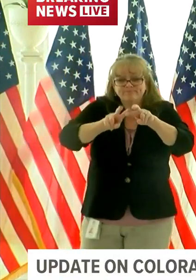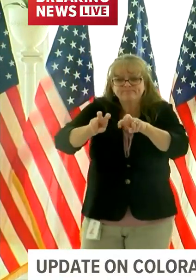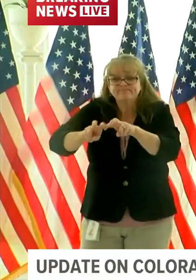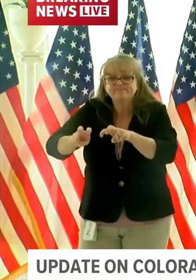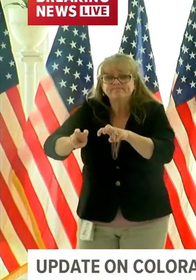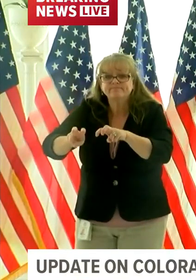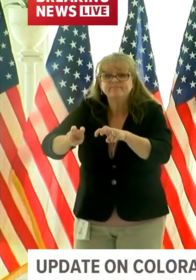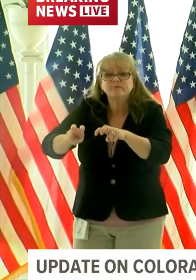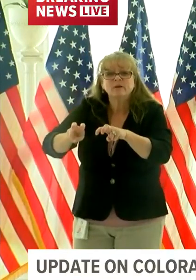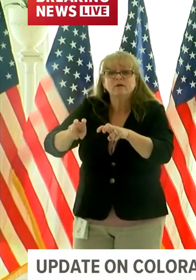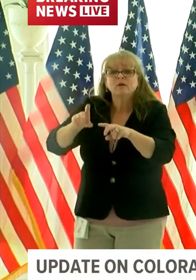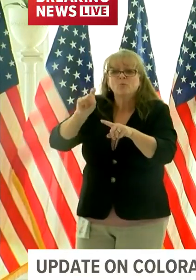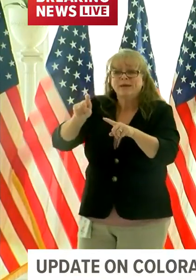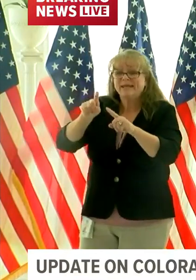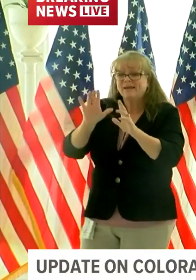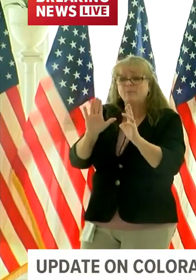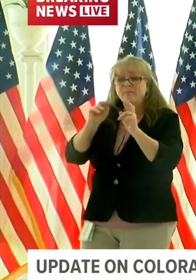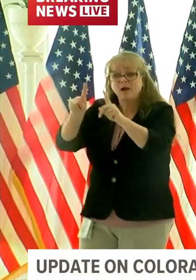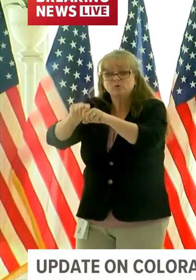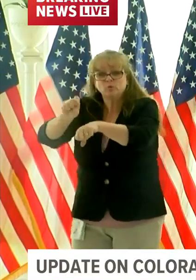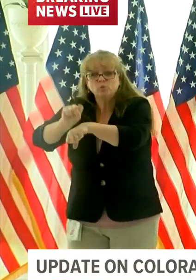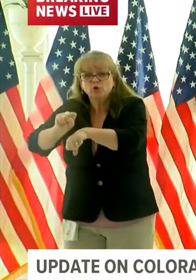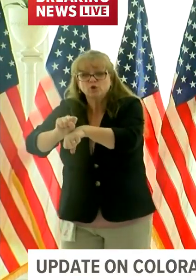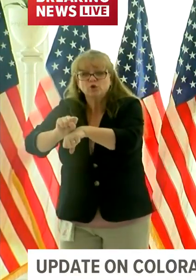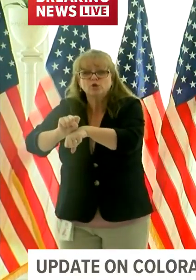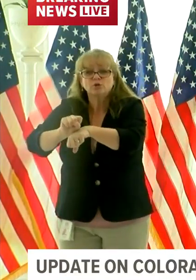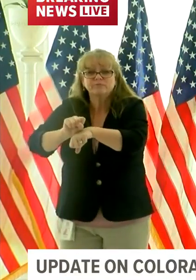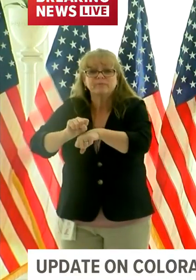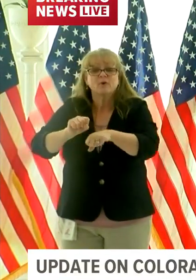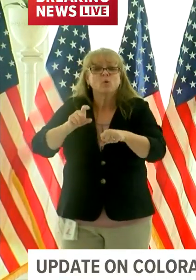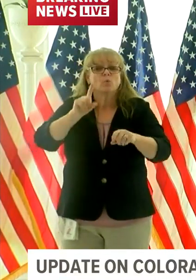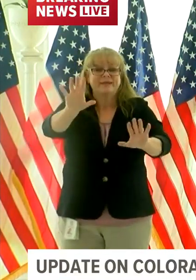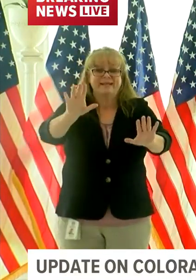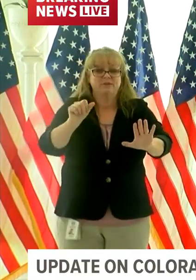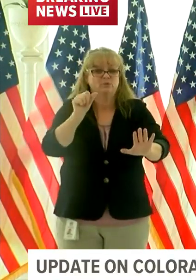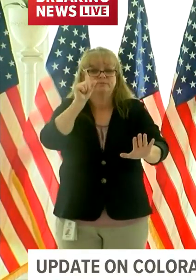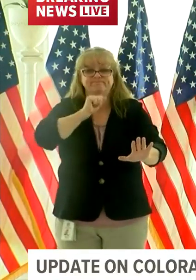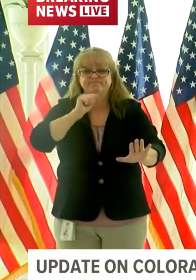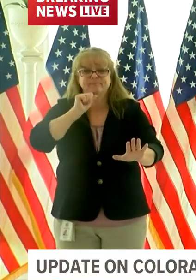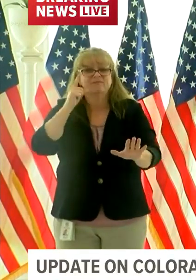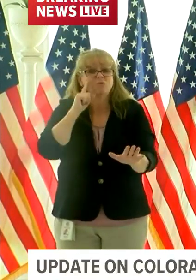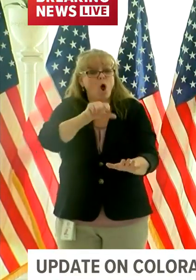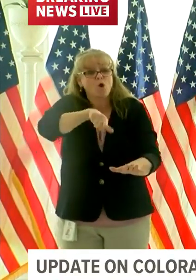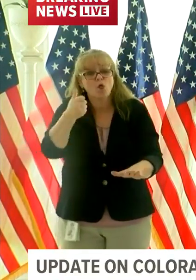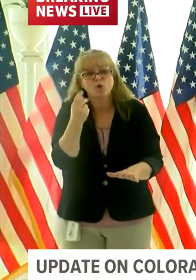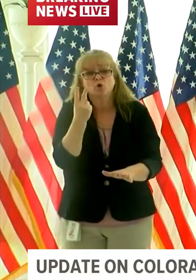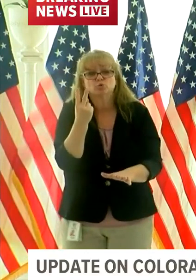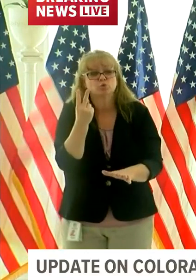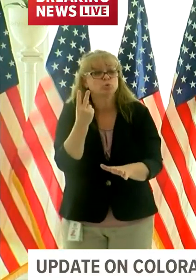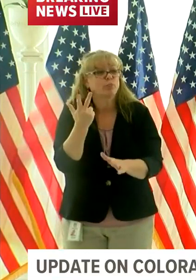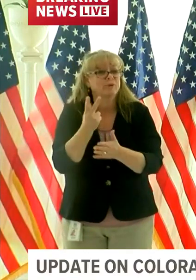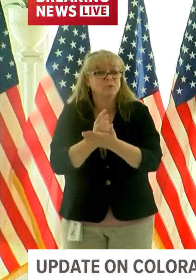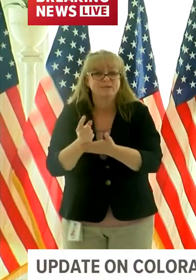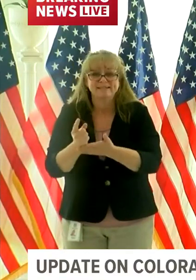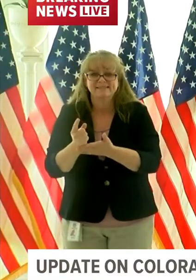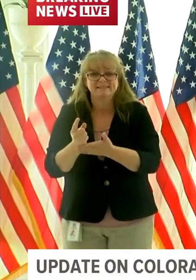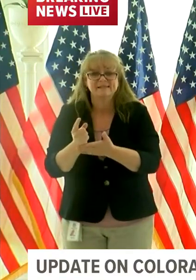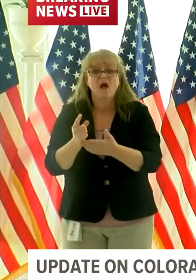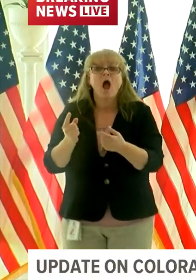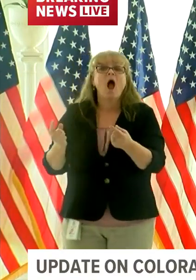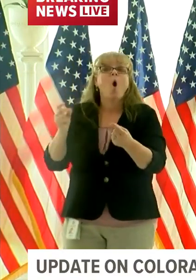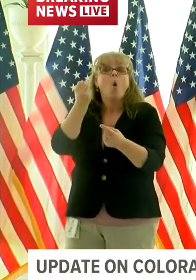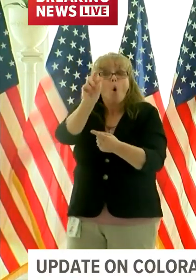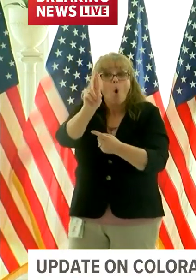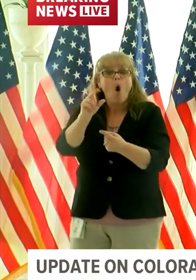to do it for a couple weeks here and get through this. But after that date, we'll go back to a sustainable way that until the virus is cured or there's a